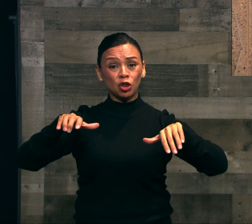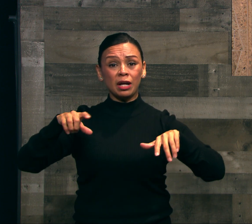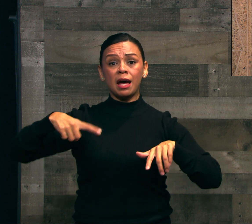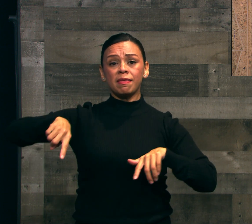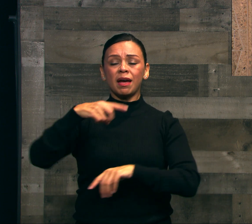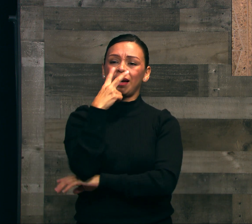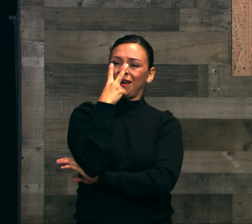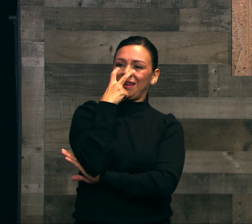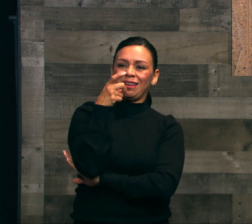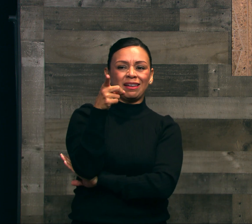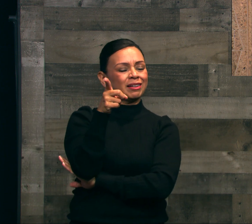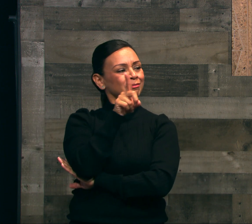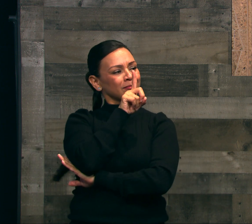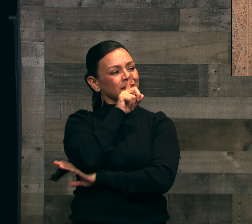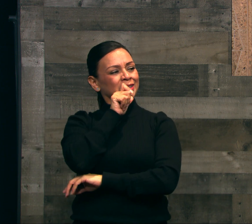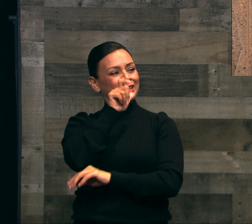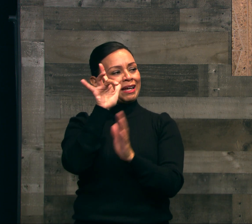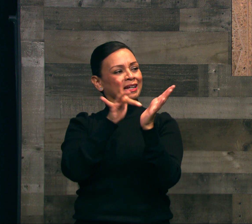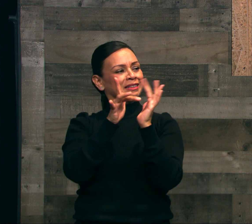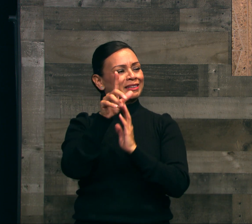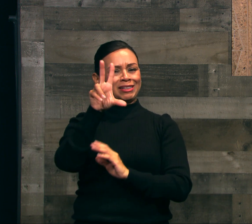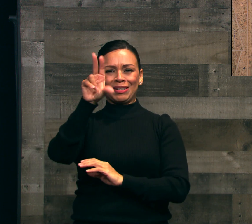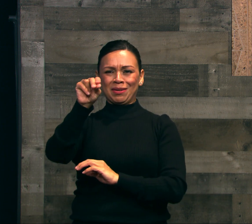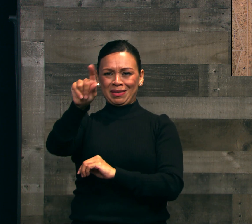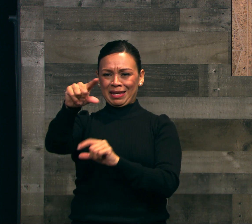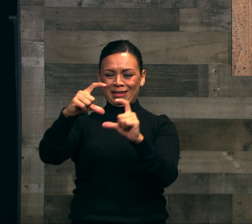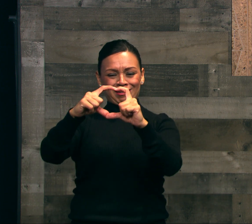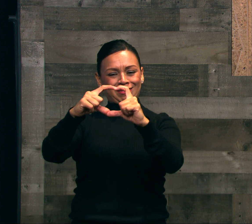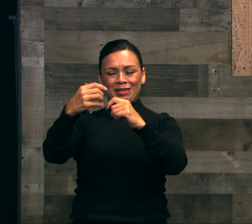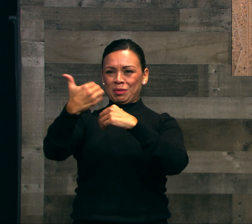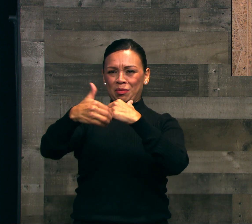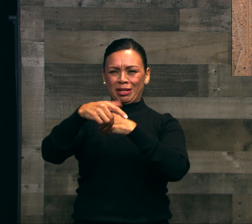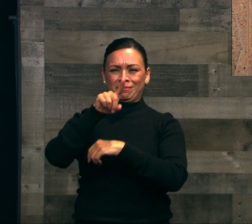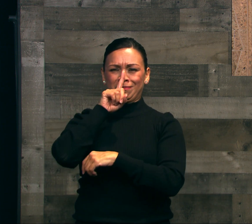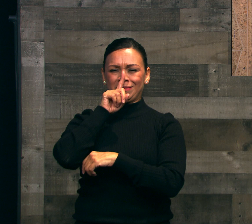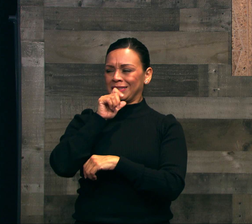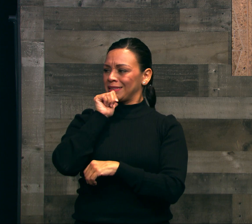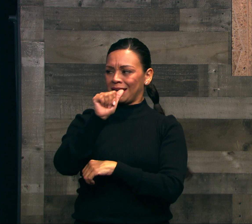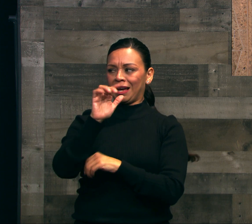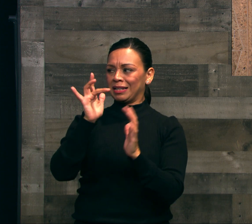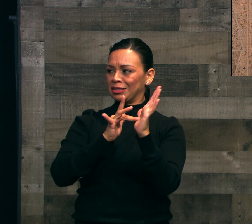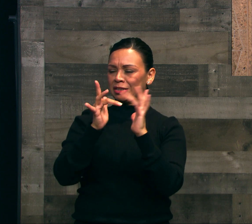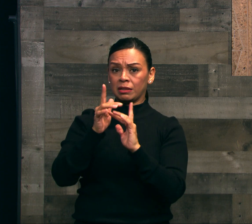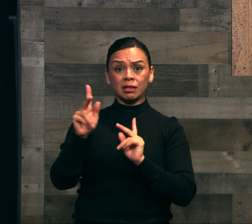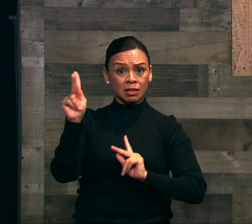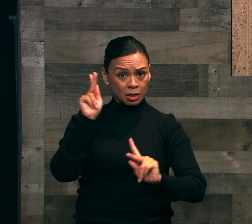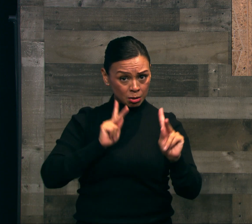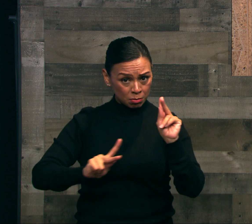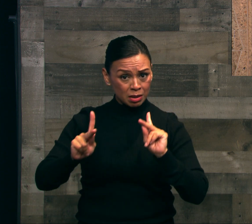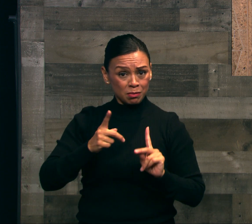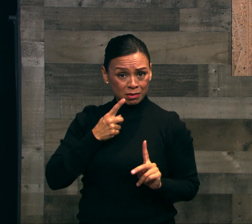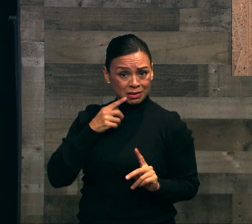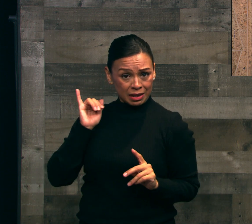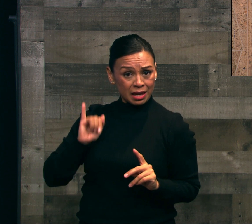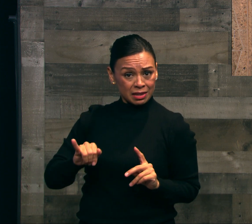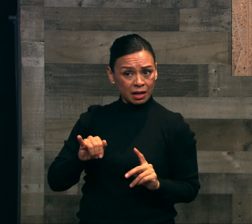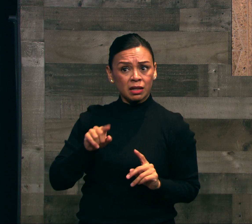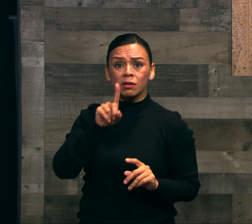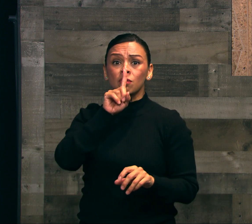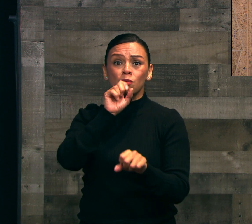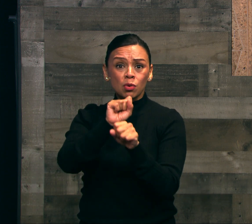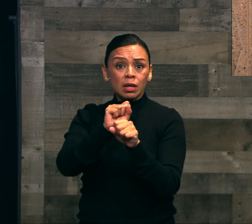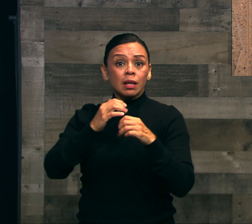our pews who do not believe that the Eucharist is indeed the very real